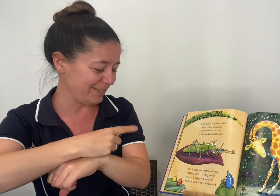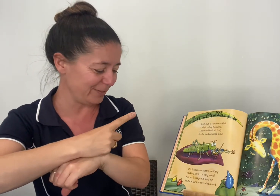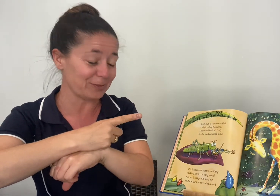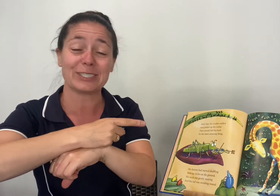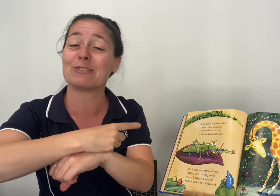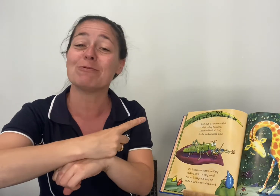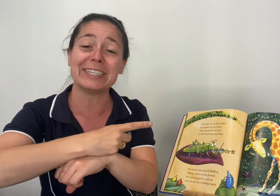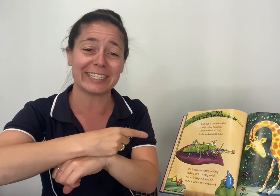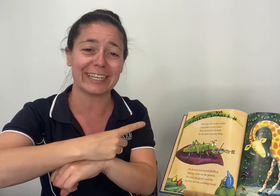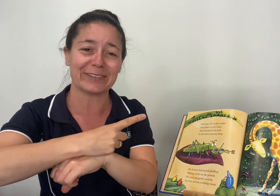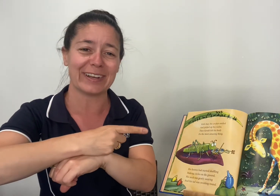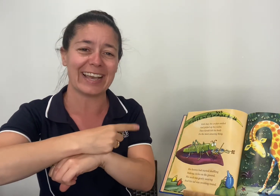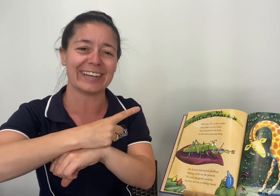or swishing around.